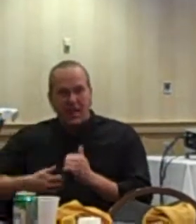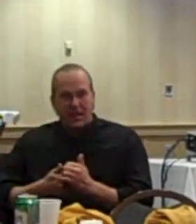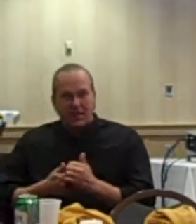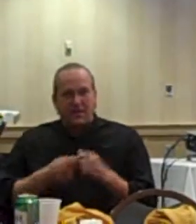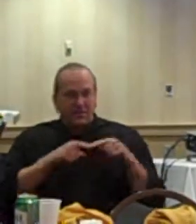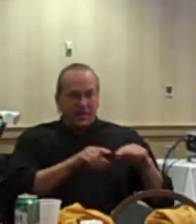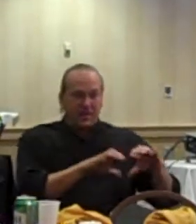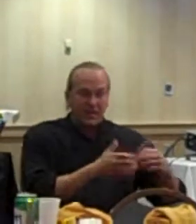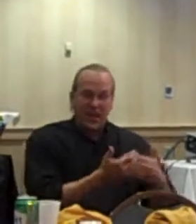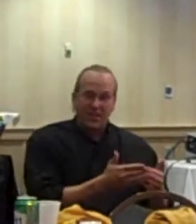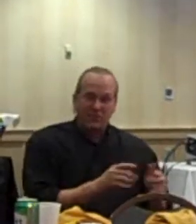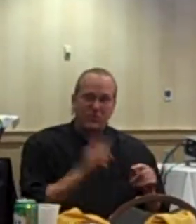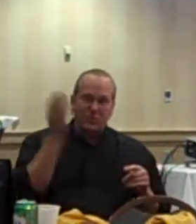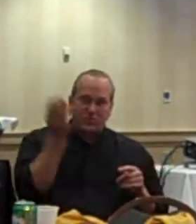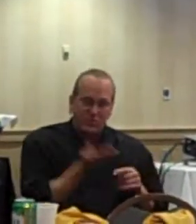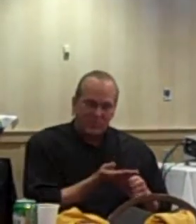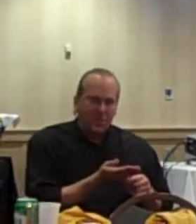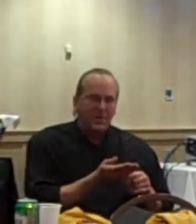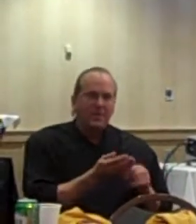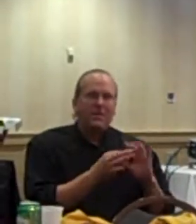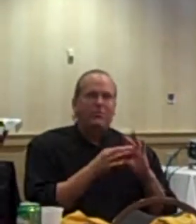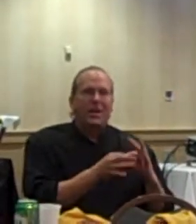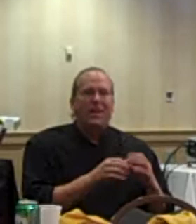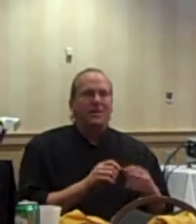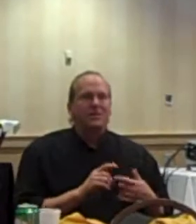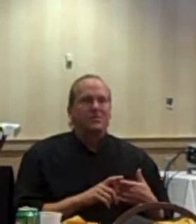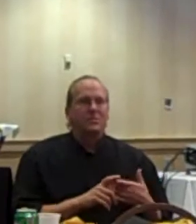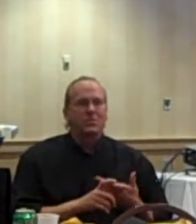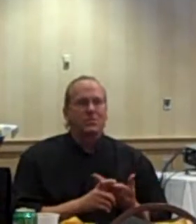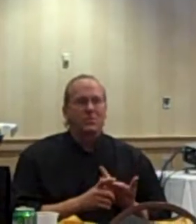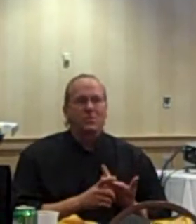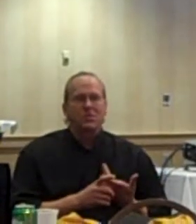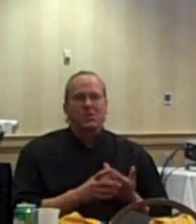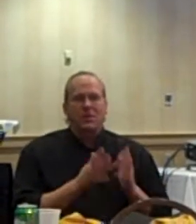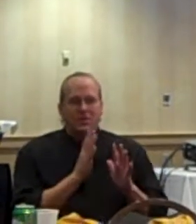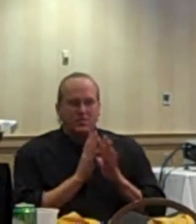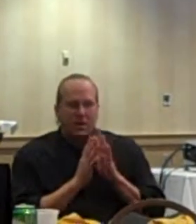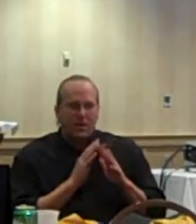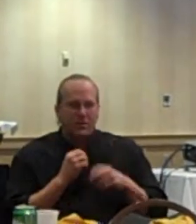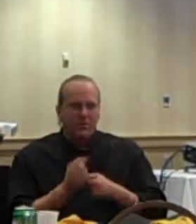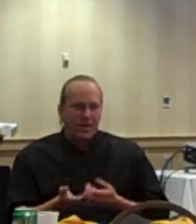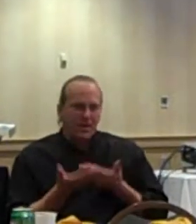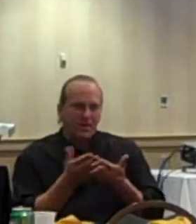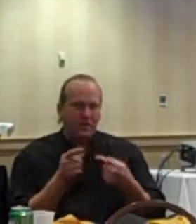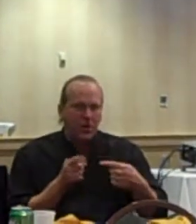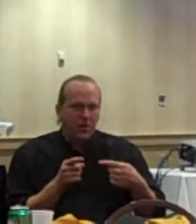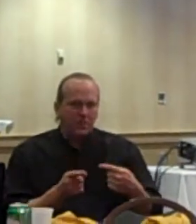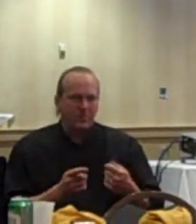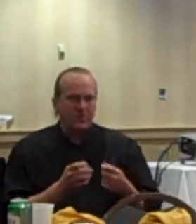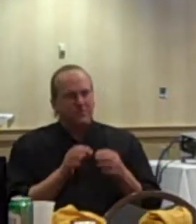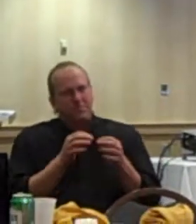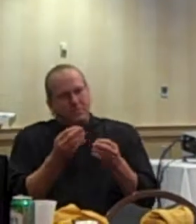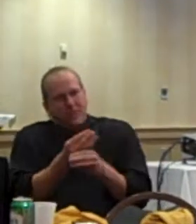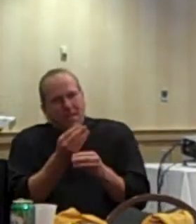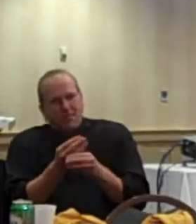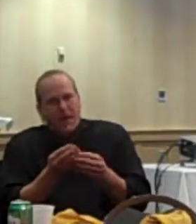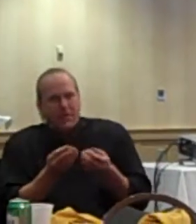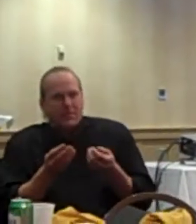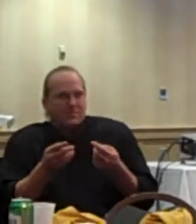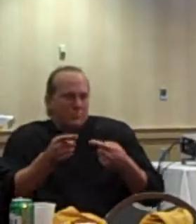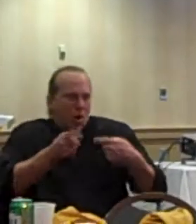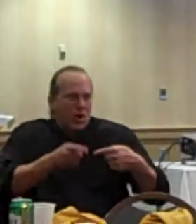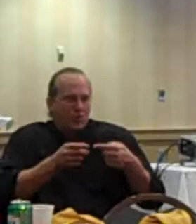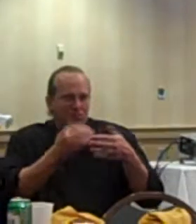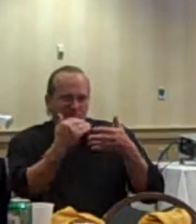in the classroom often is related to talking, making arguments, expressing mathematical arguments, critiquing mathematical